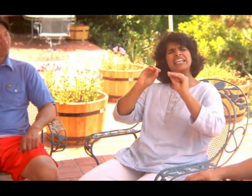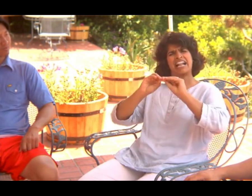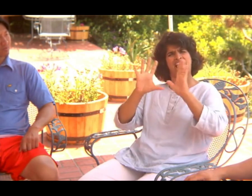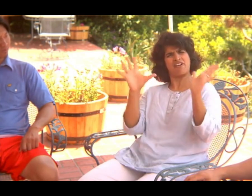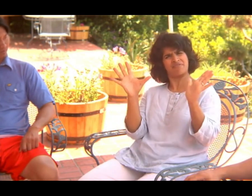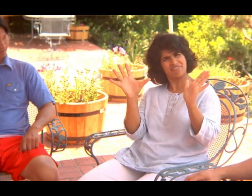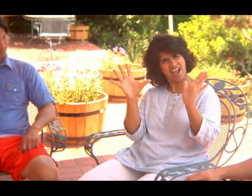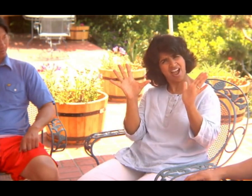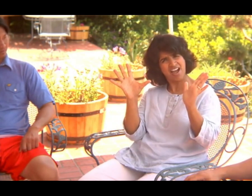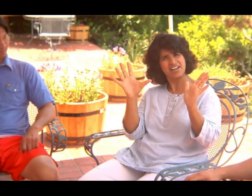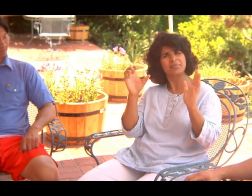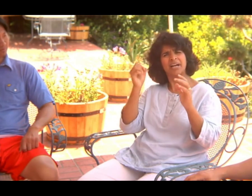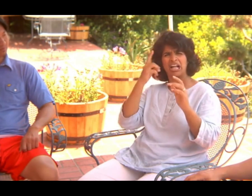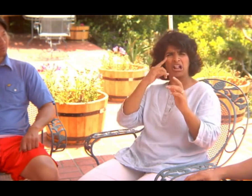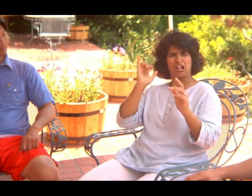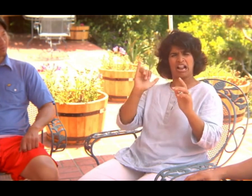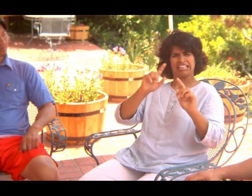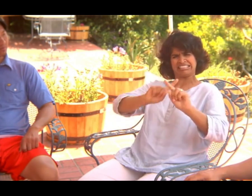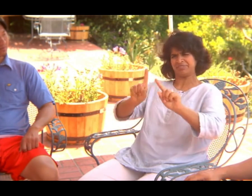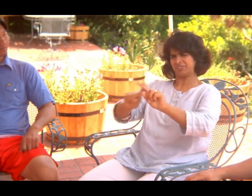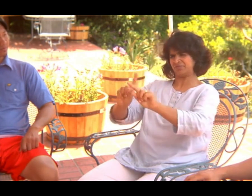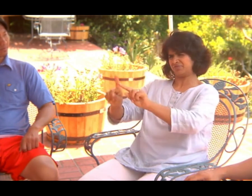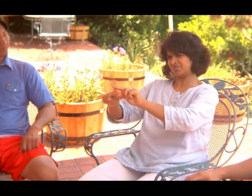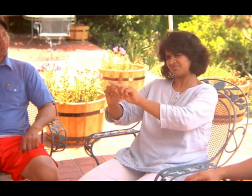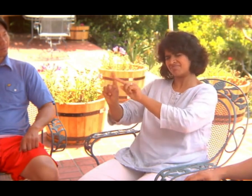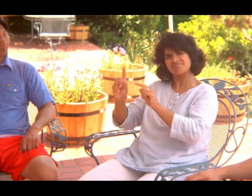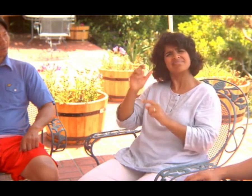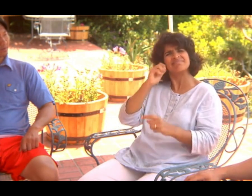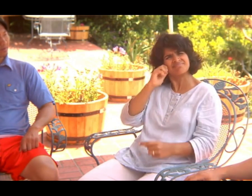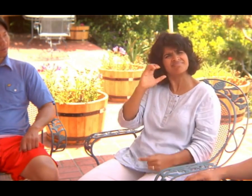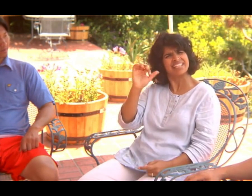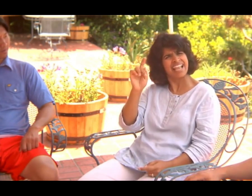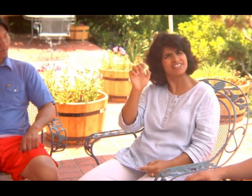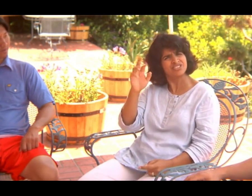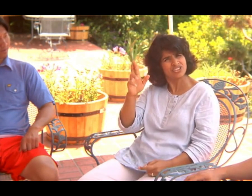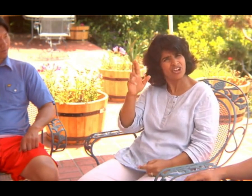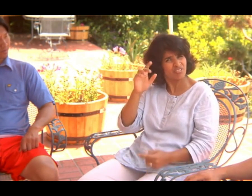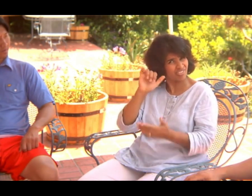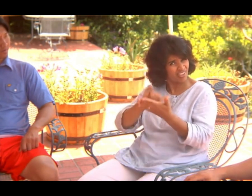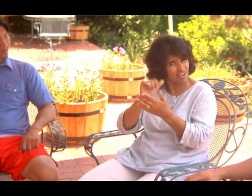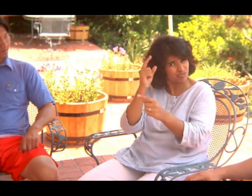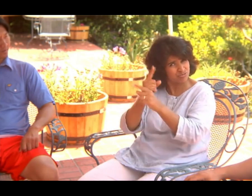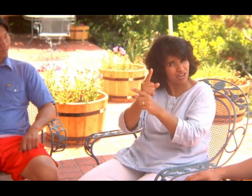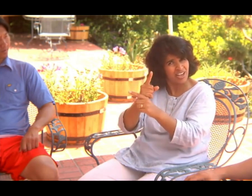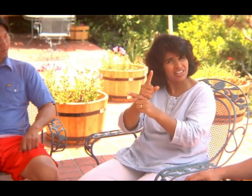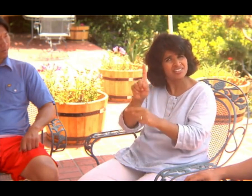Could you clarify something for me, please? It seems like there are different kinds of skin cancer. Is that right?